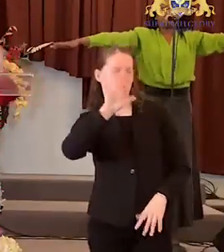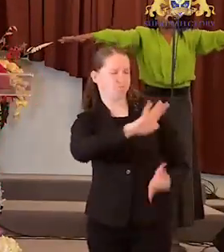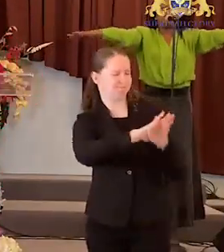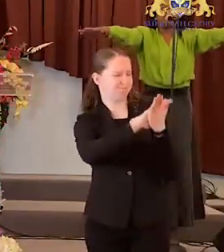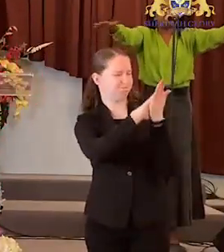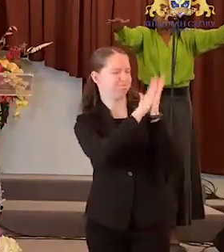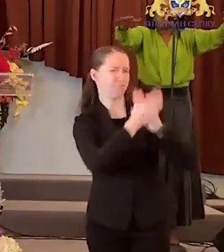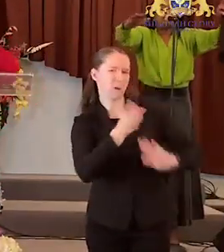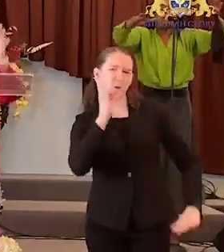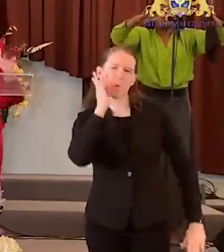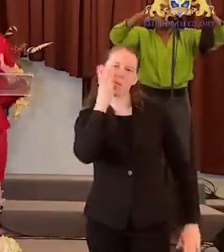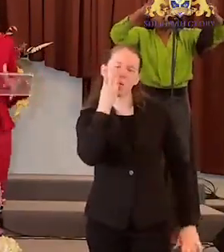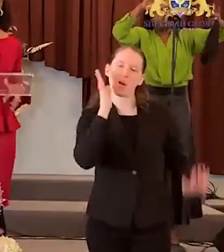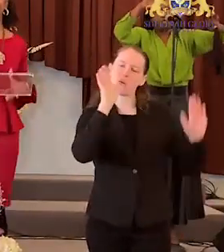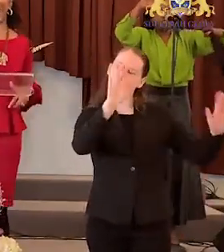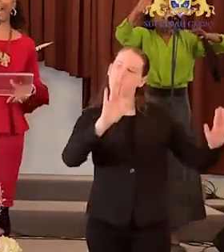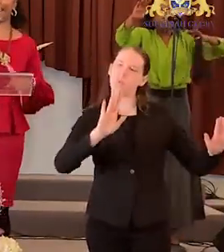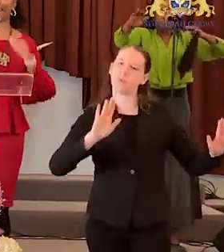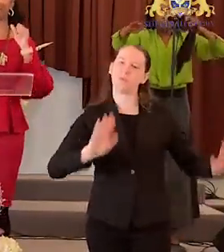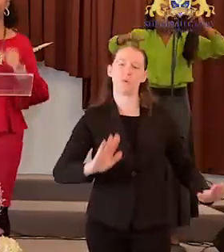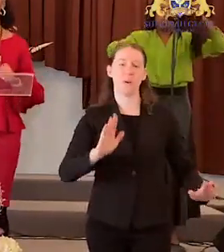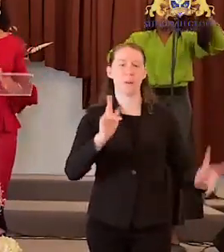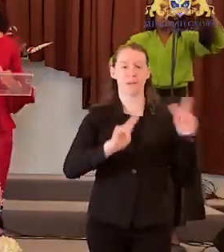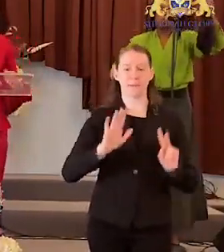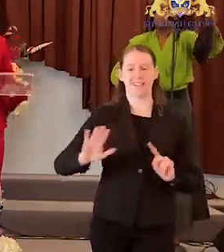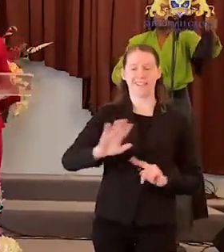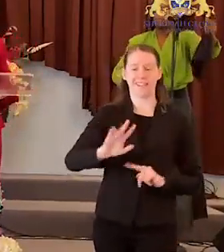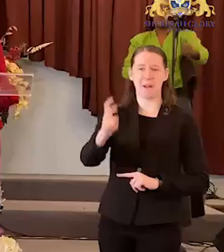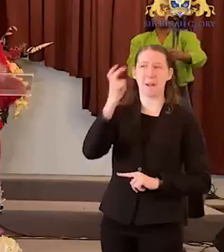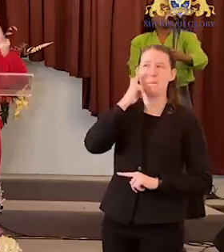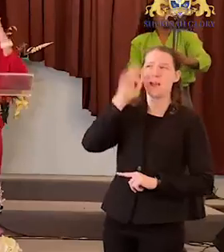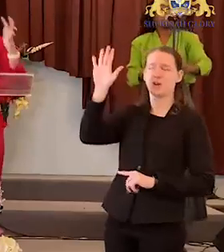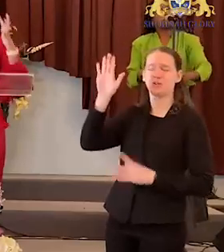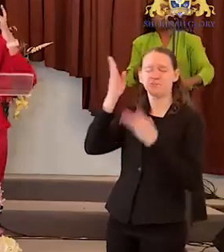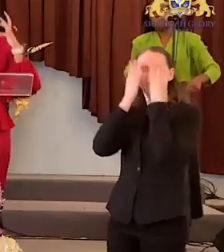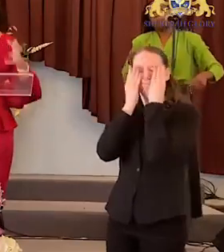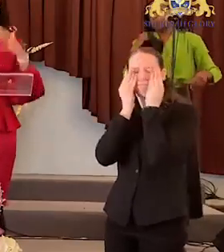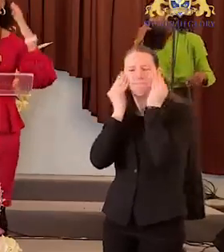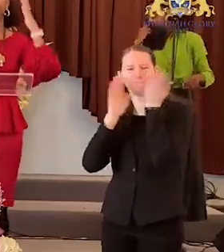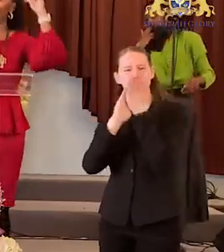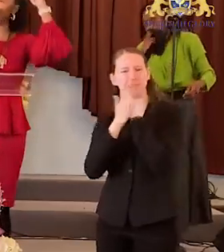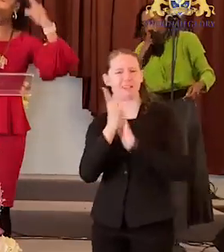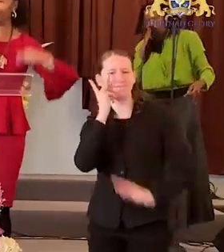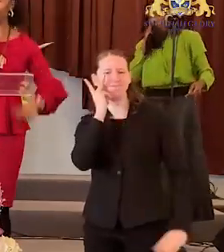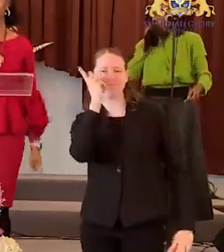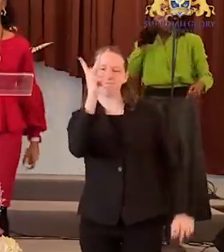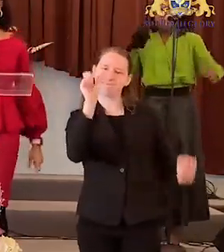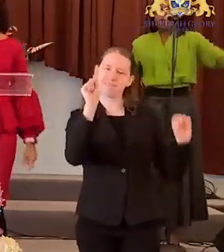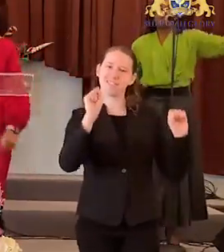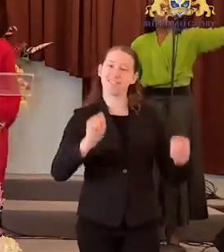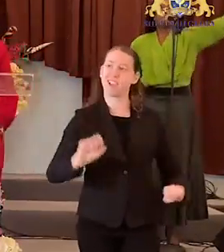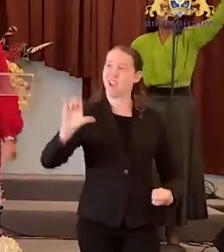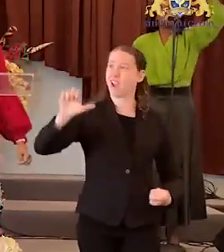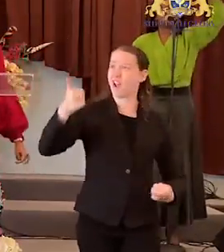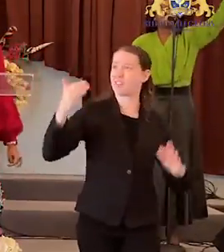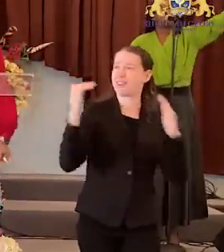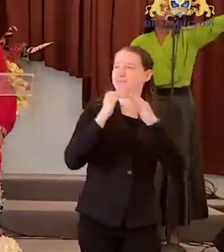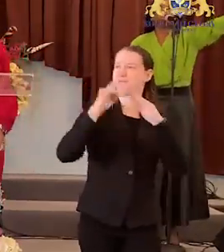wine. Open the eyes of the blind. There's no one like you.